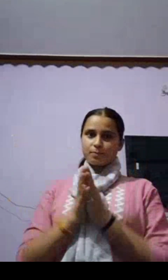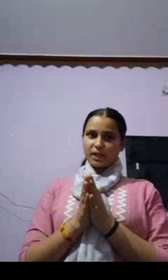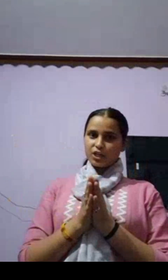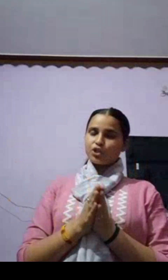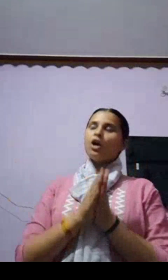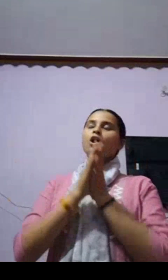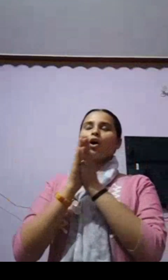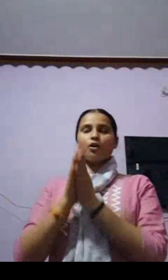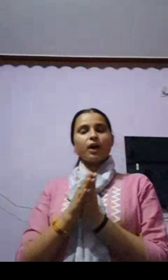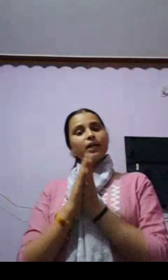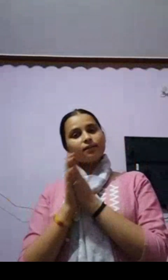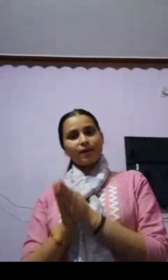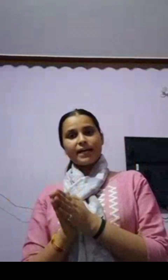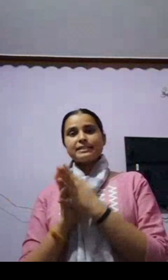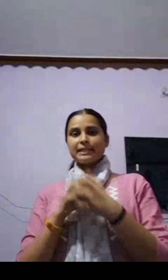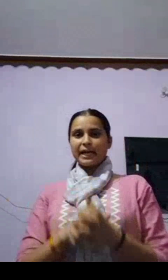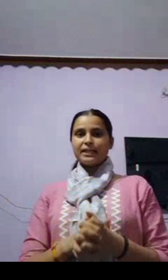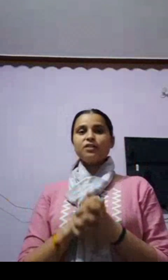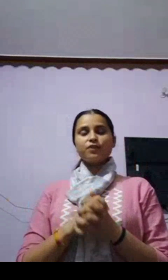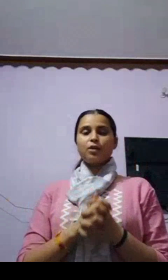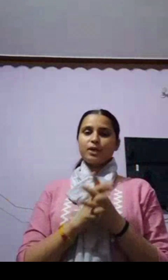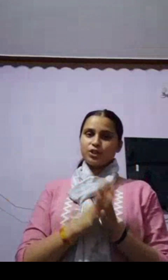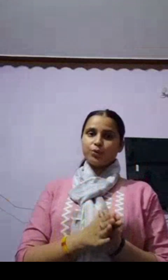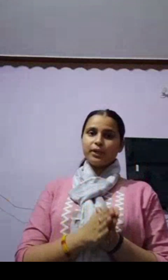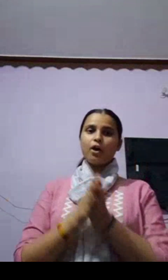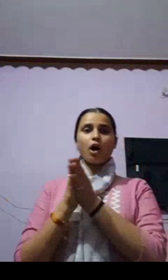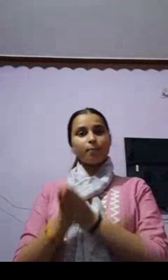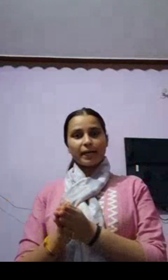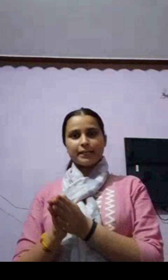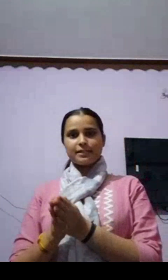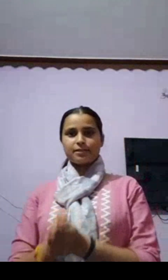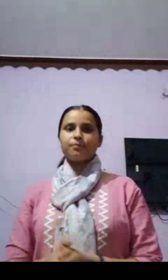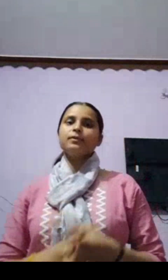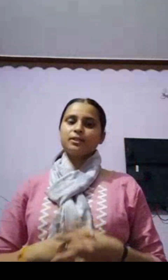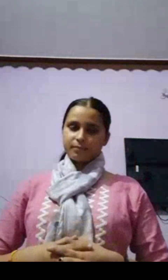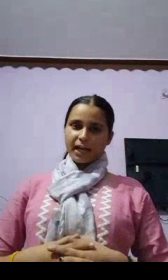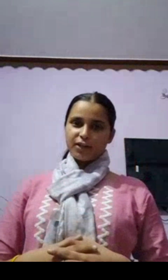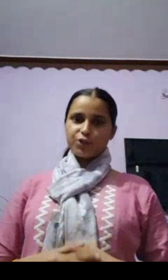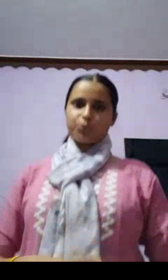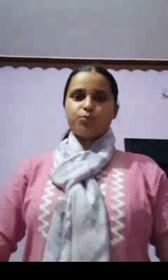respiration contract by sliding filament theory or mechanism. Thank you.